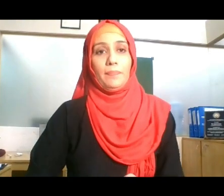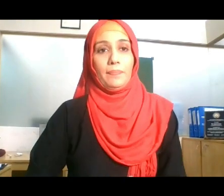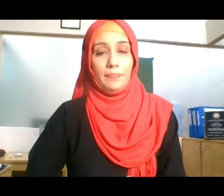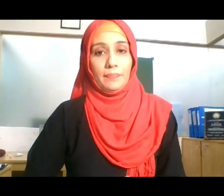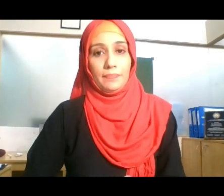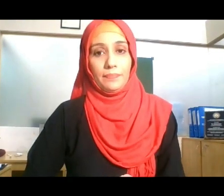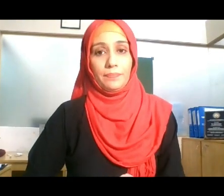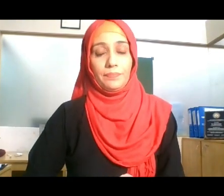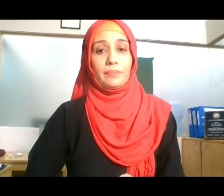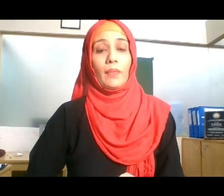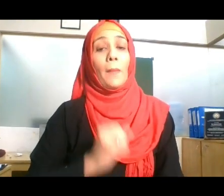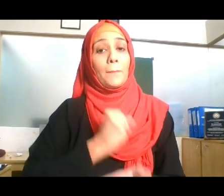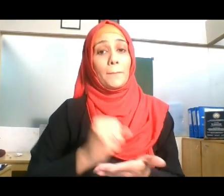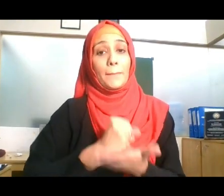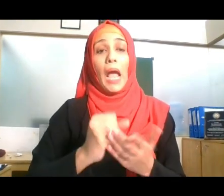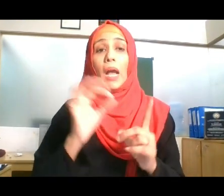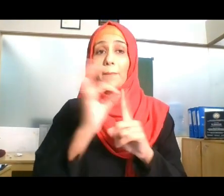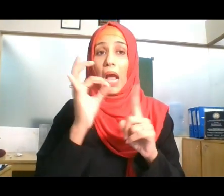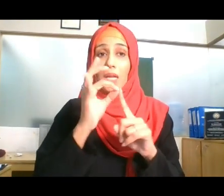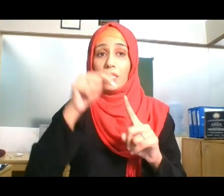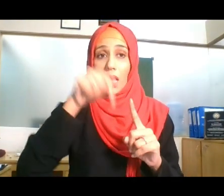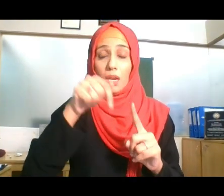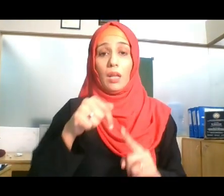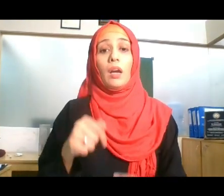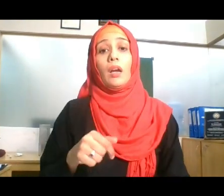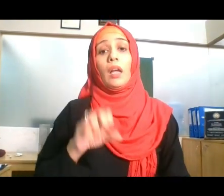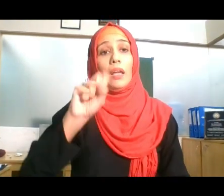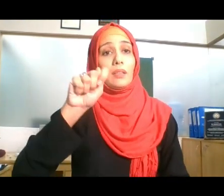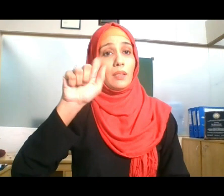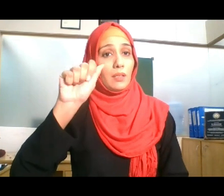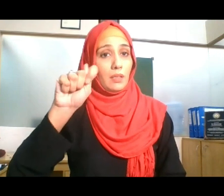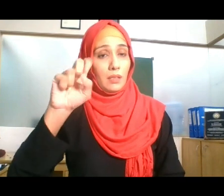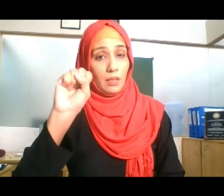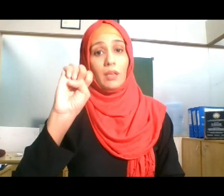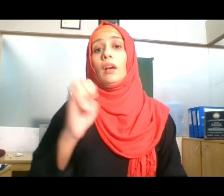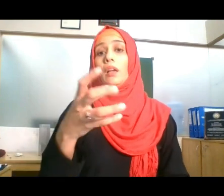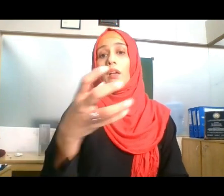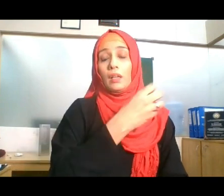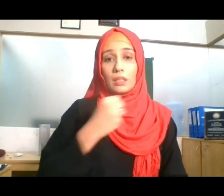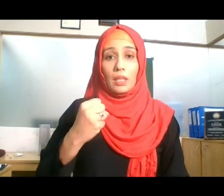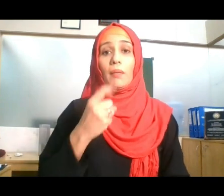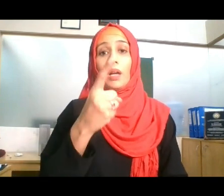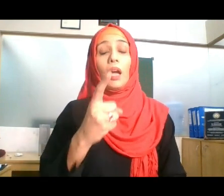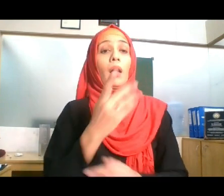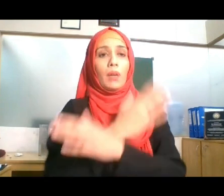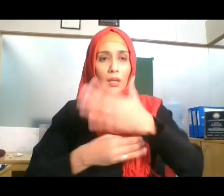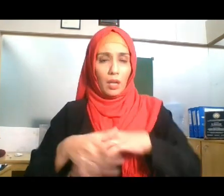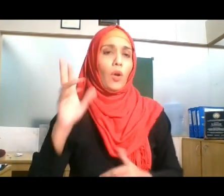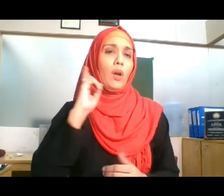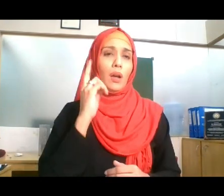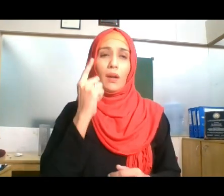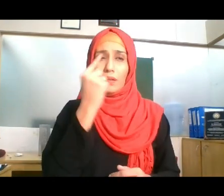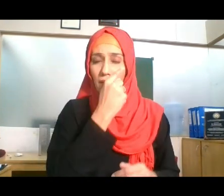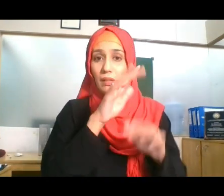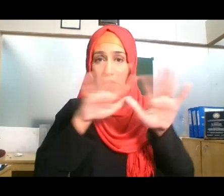State Bank of Pakistan is working on the plan to facilitate person and visual impairment of